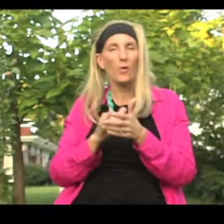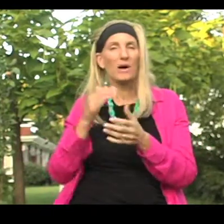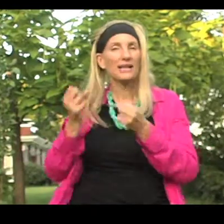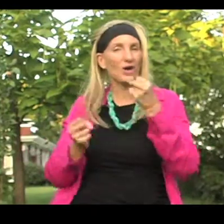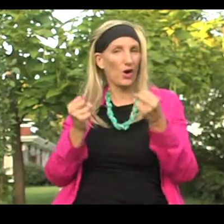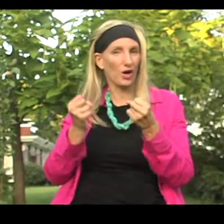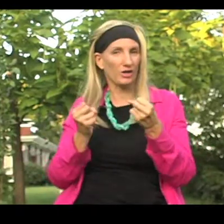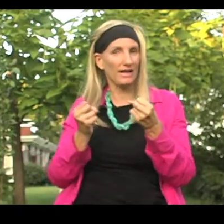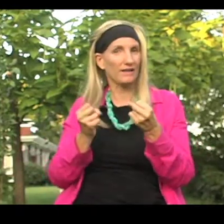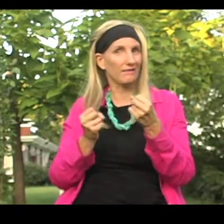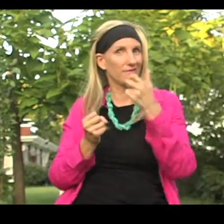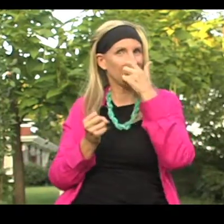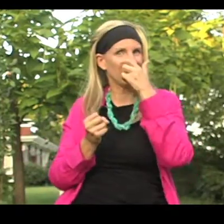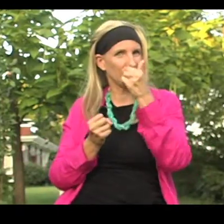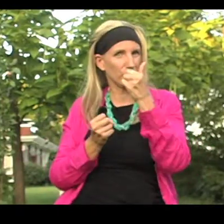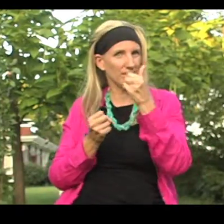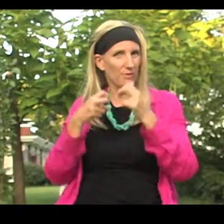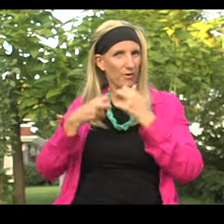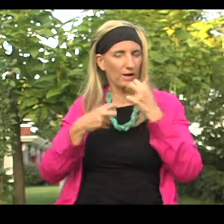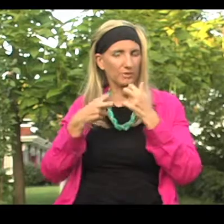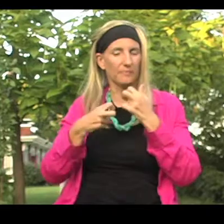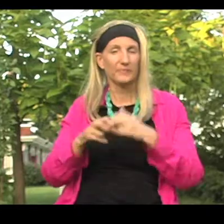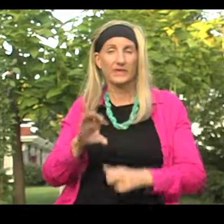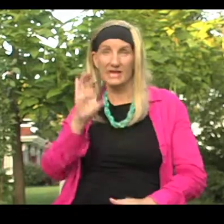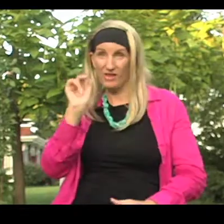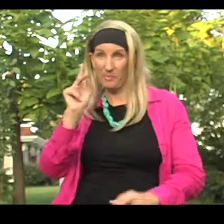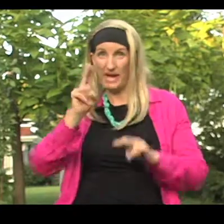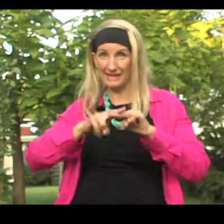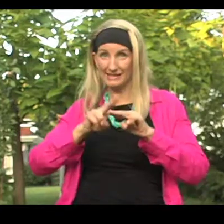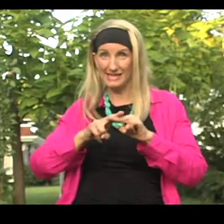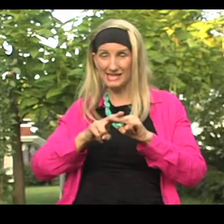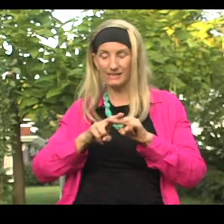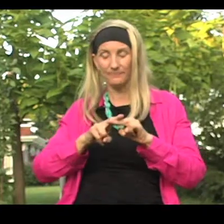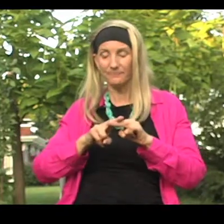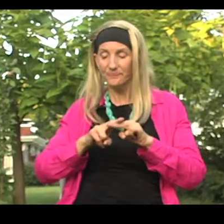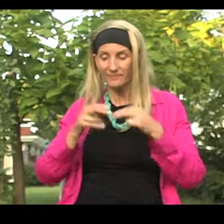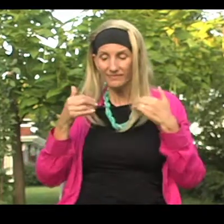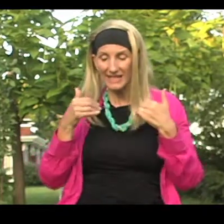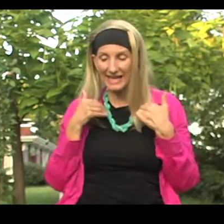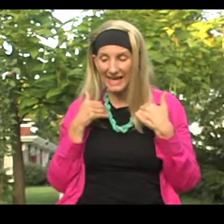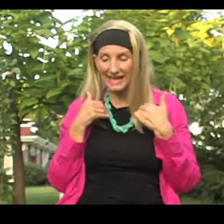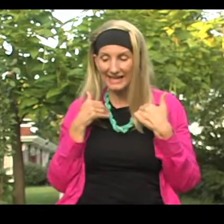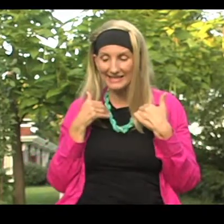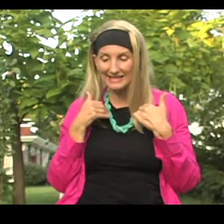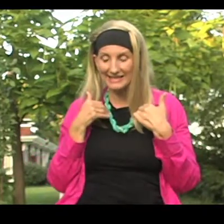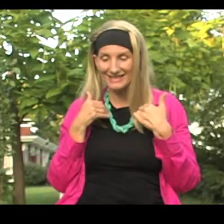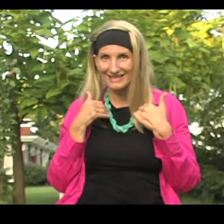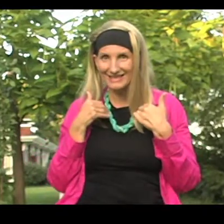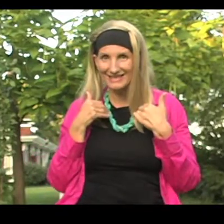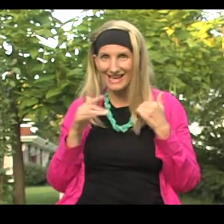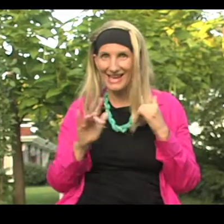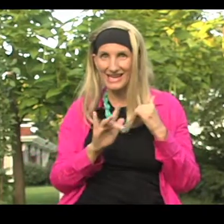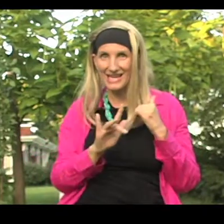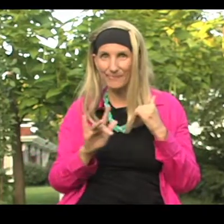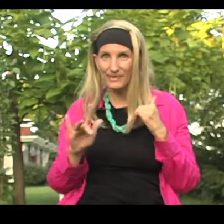my car had an interesting problem. In the back seat, it had an empty